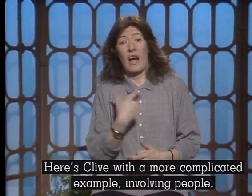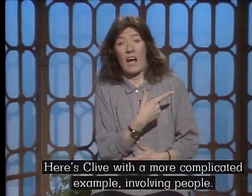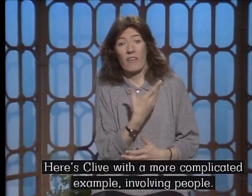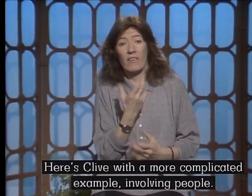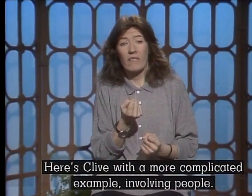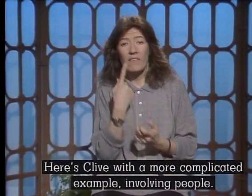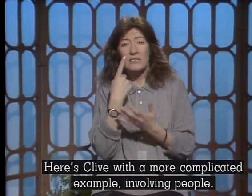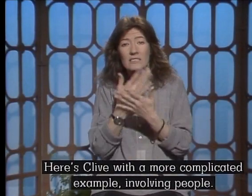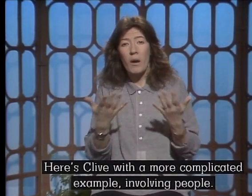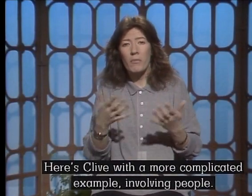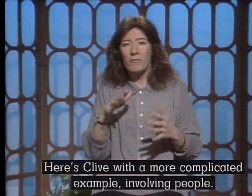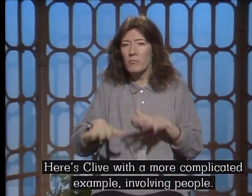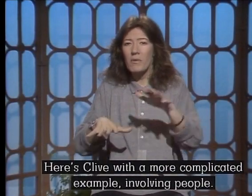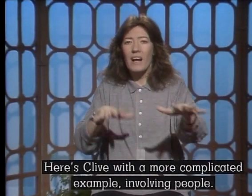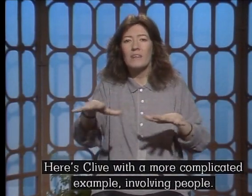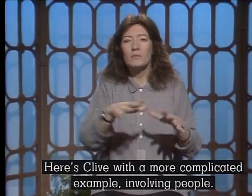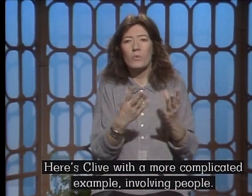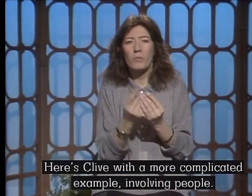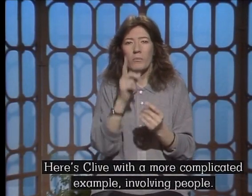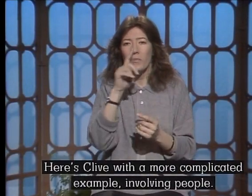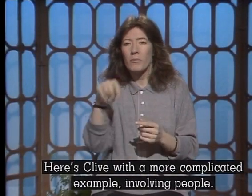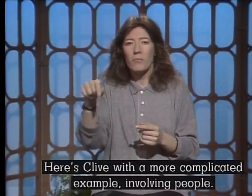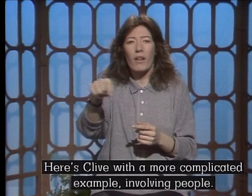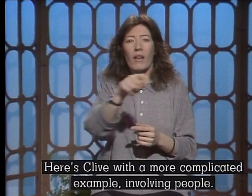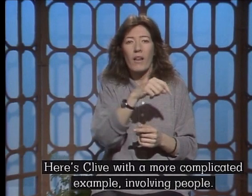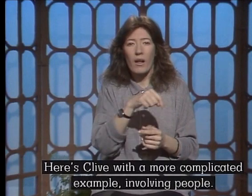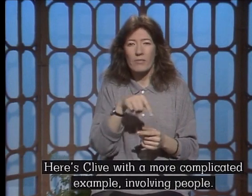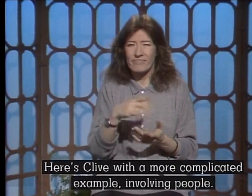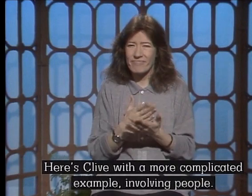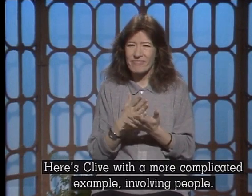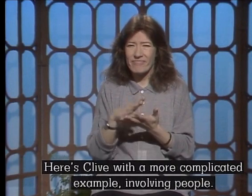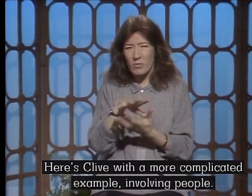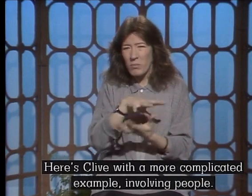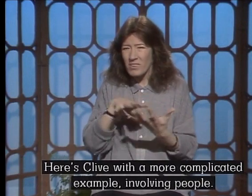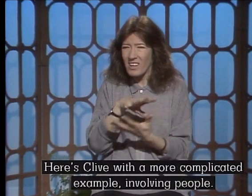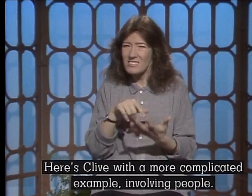Here's Clive with a more complicated example of placement involving people.